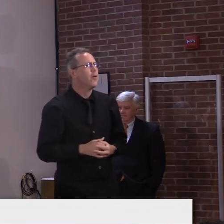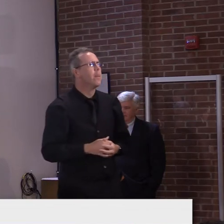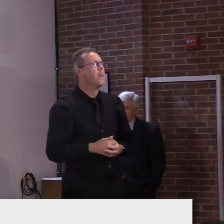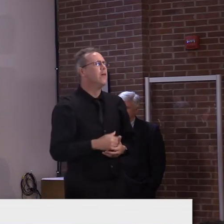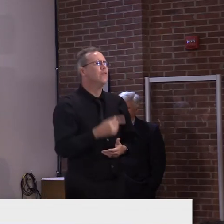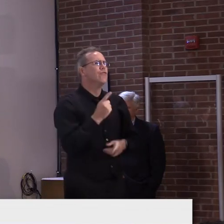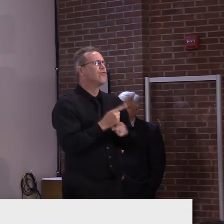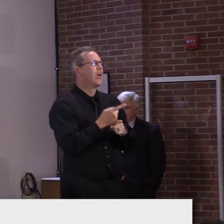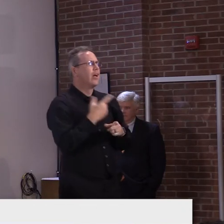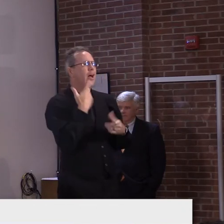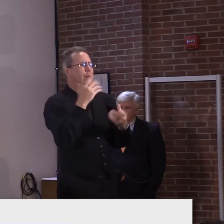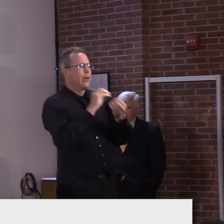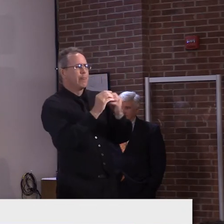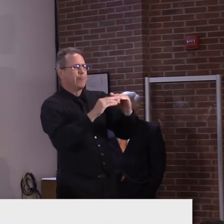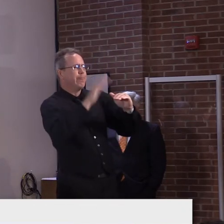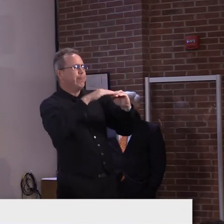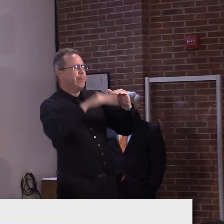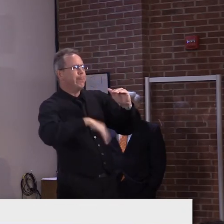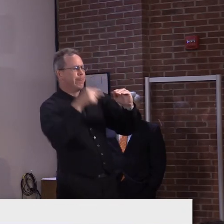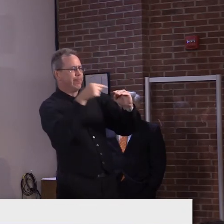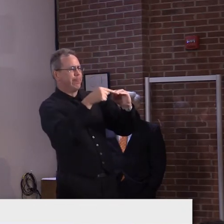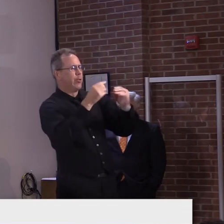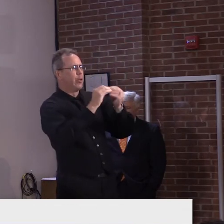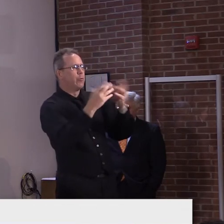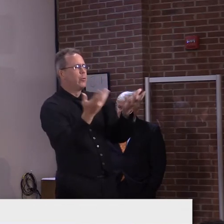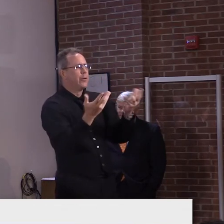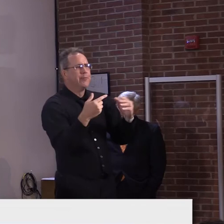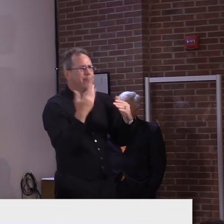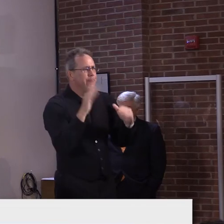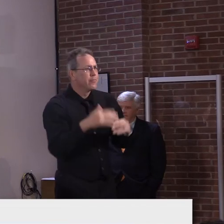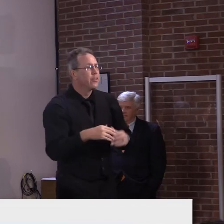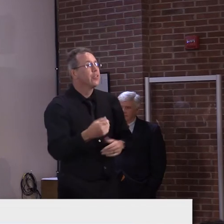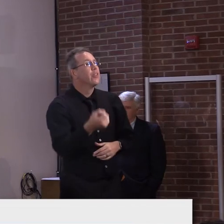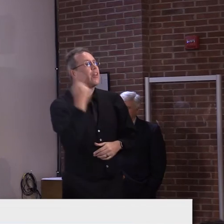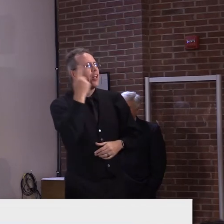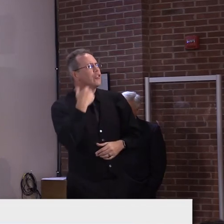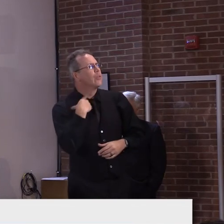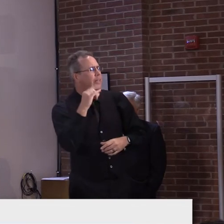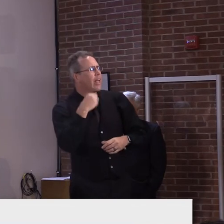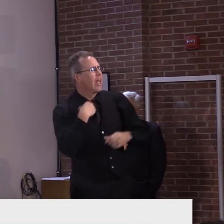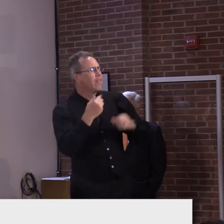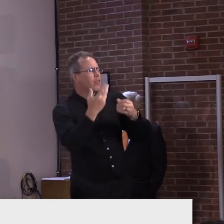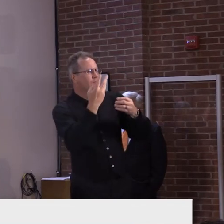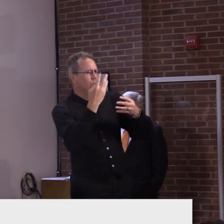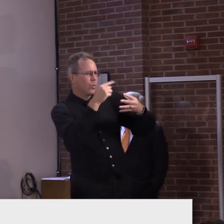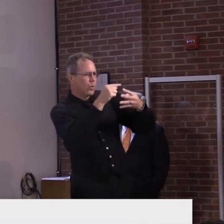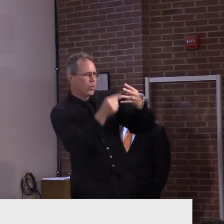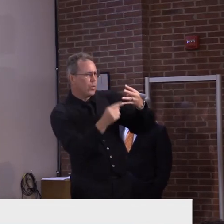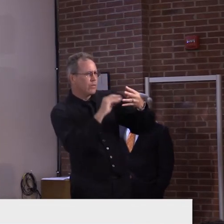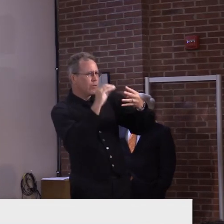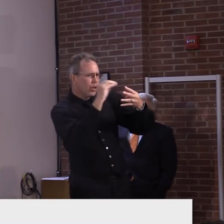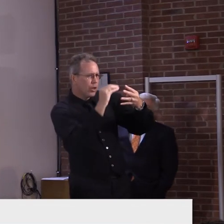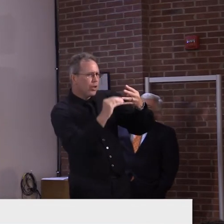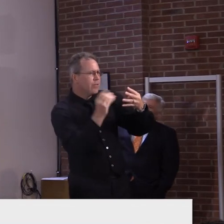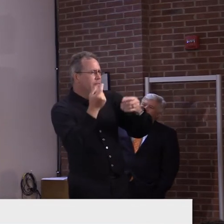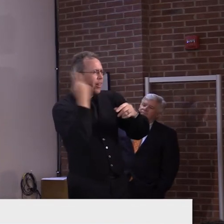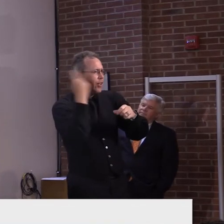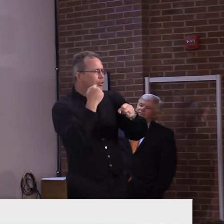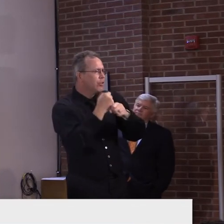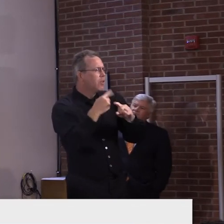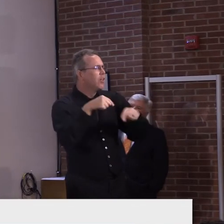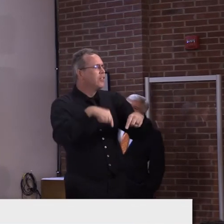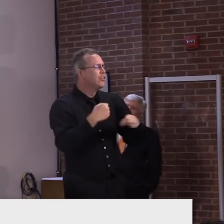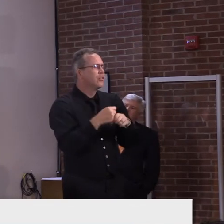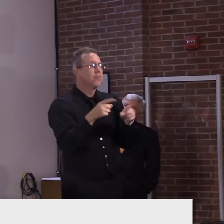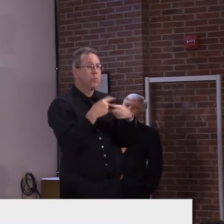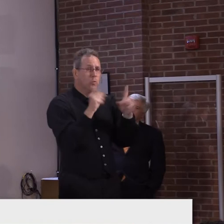mean, last year, as you know, we used sort of four basic guardrail measures. But, you know, one of the reasons I think we were so successful last year is that we do